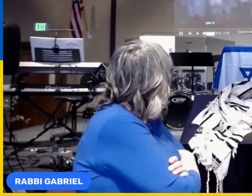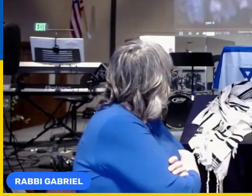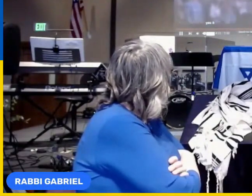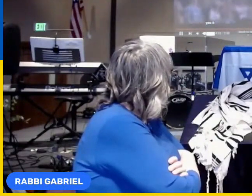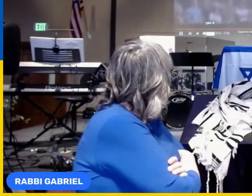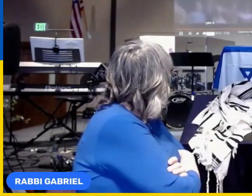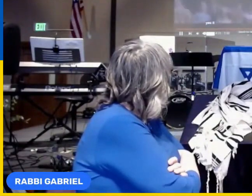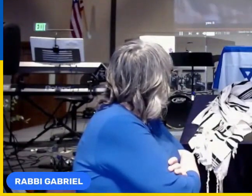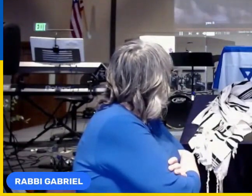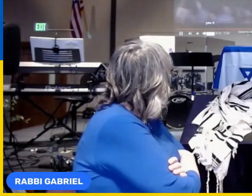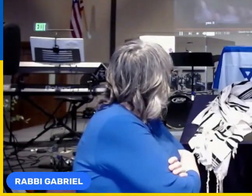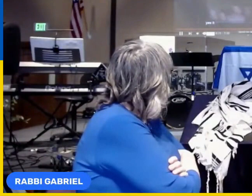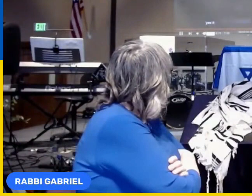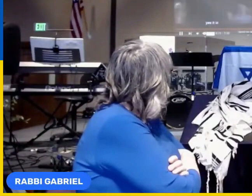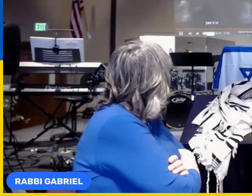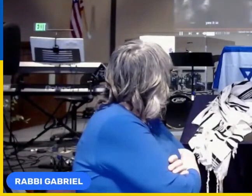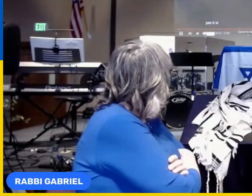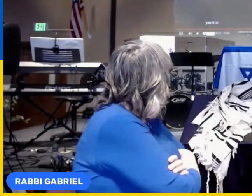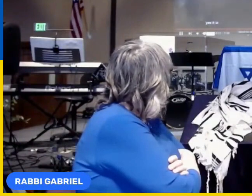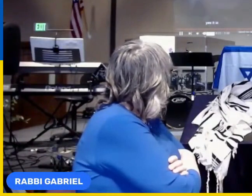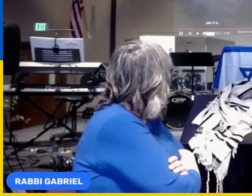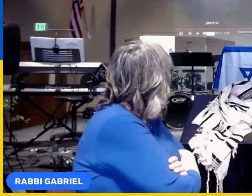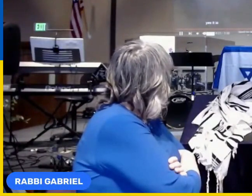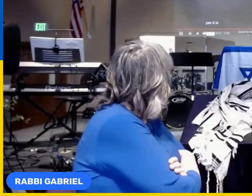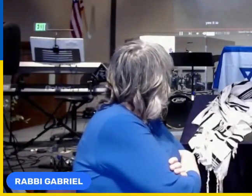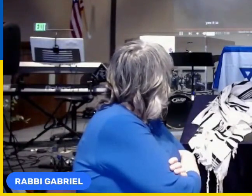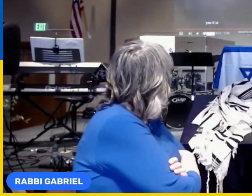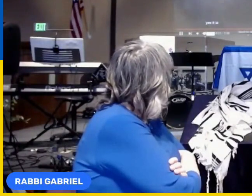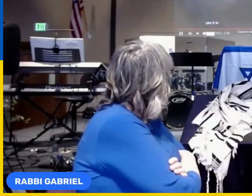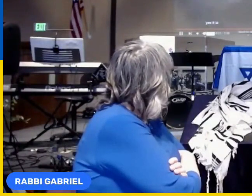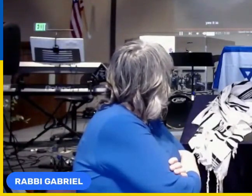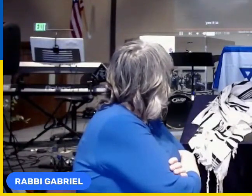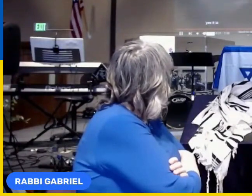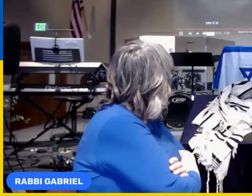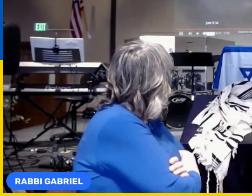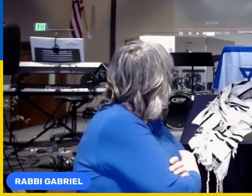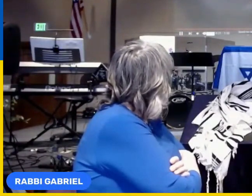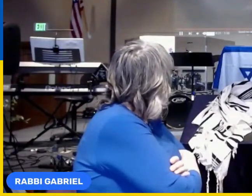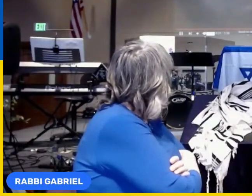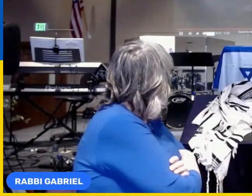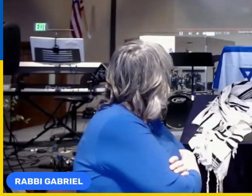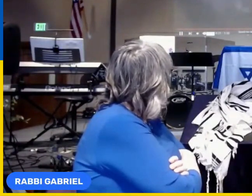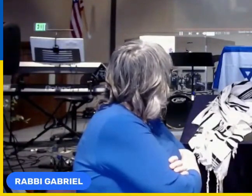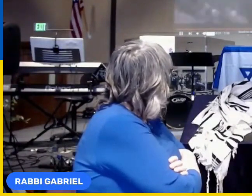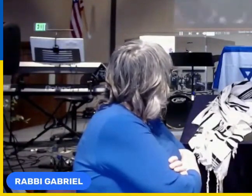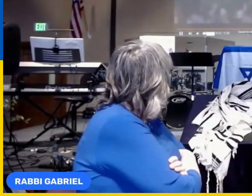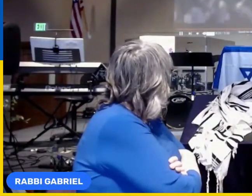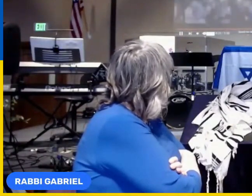Thank you.